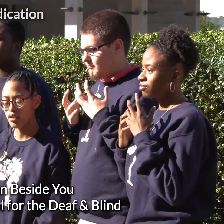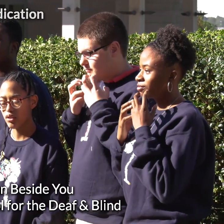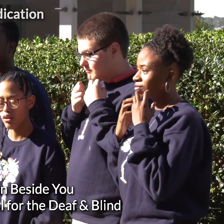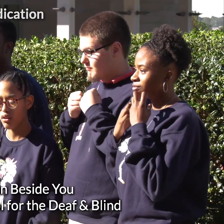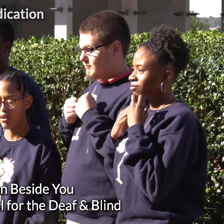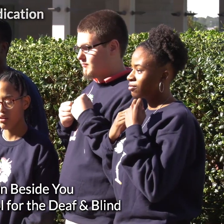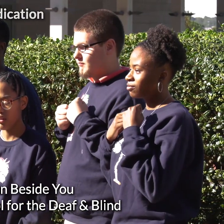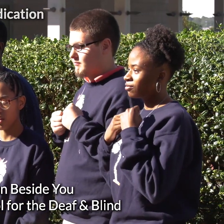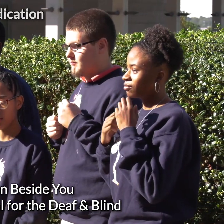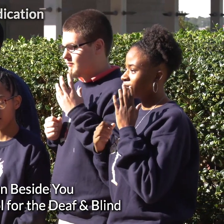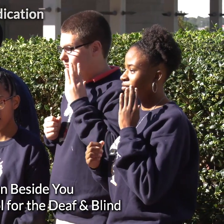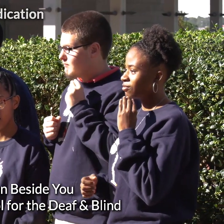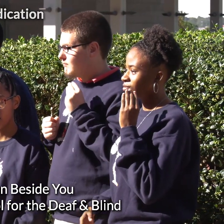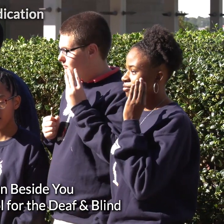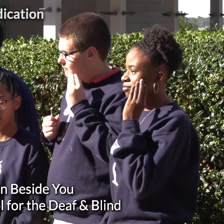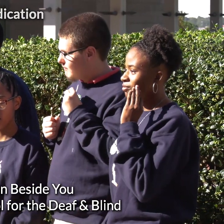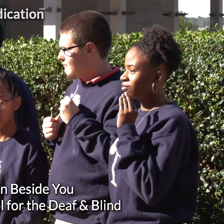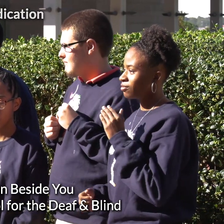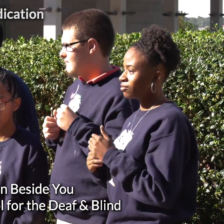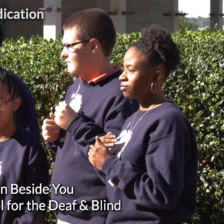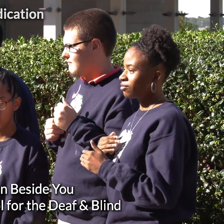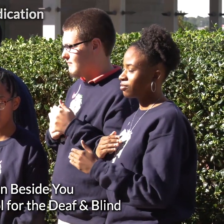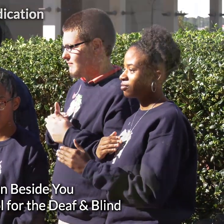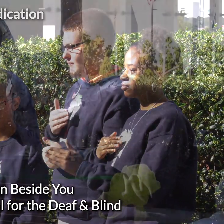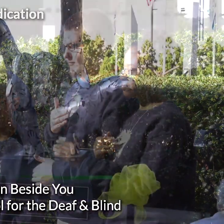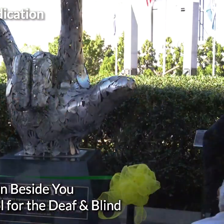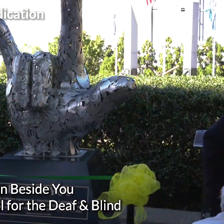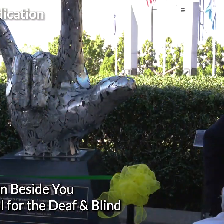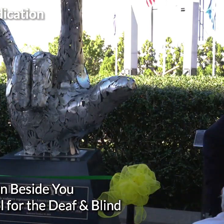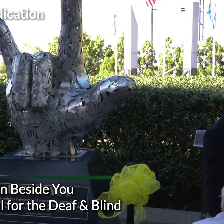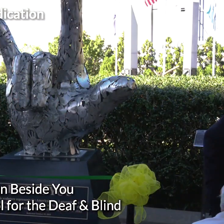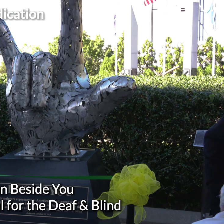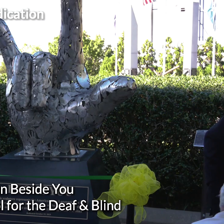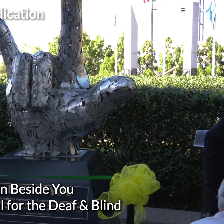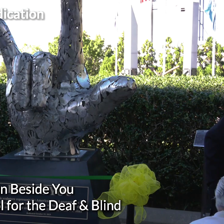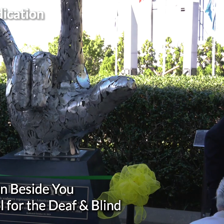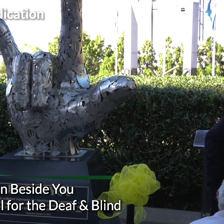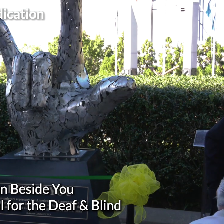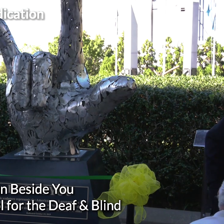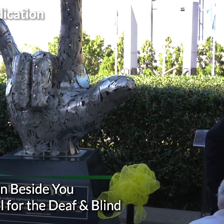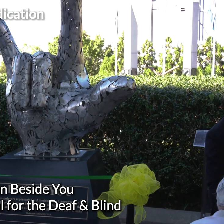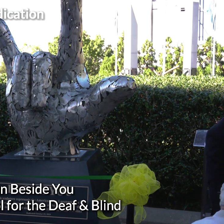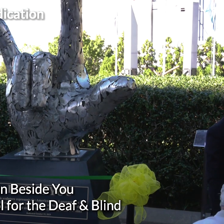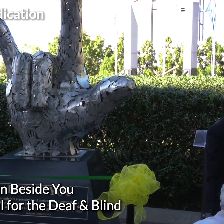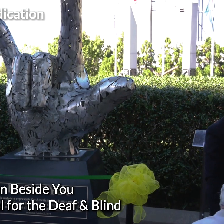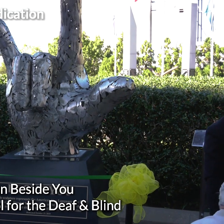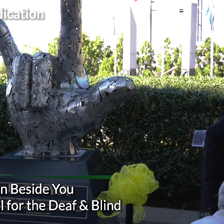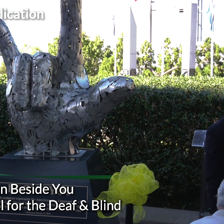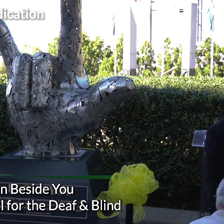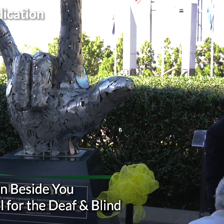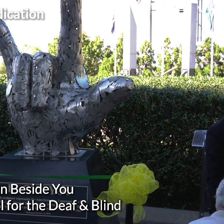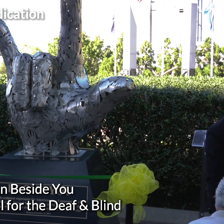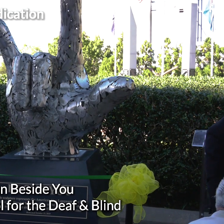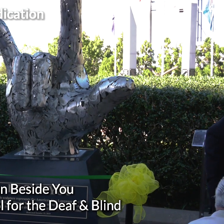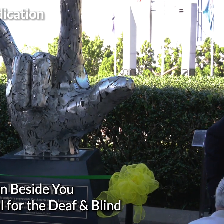joy that long yet long endures. May a wave